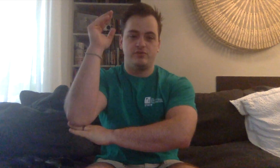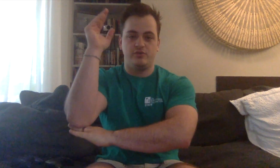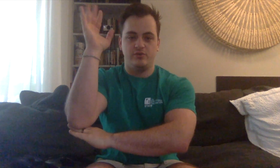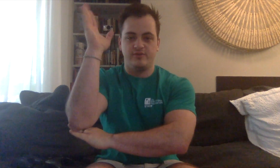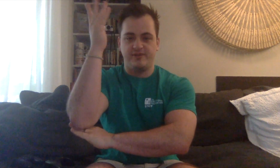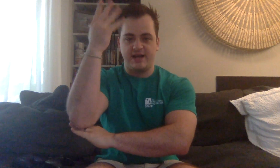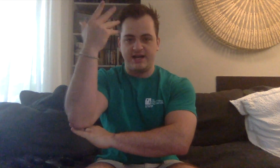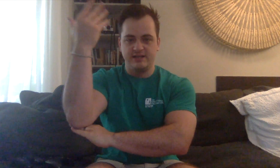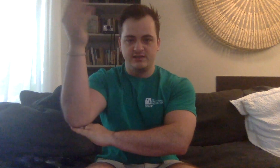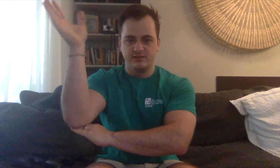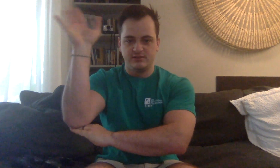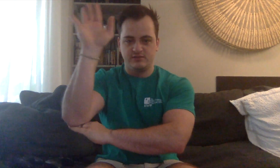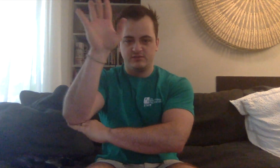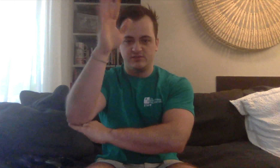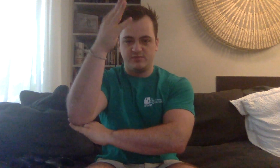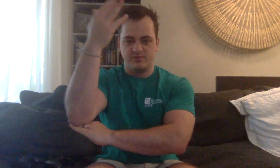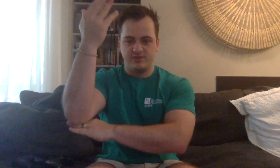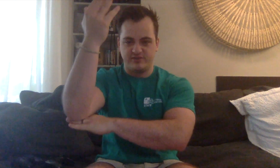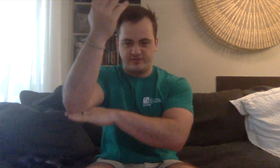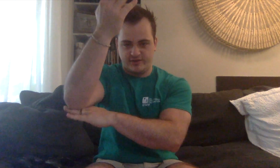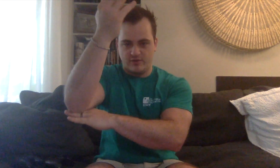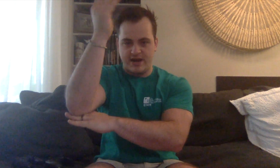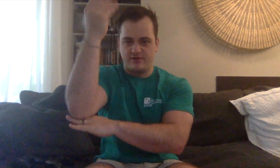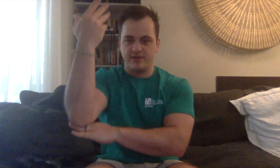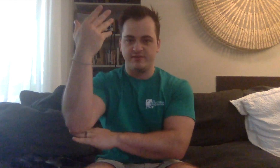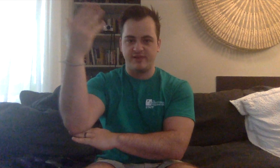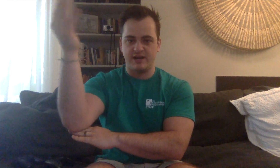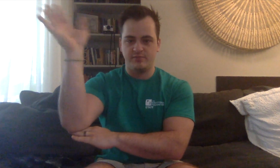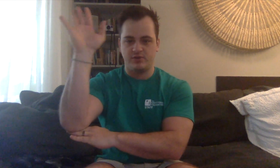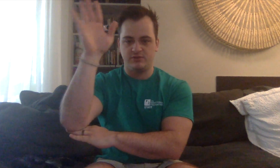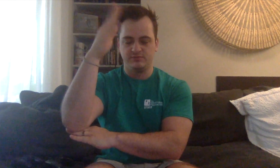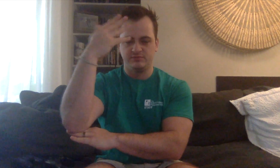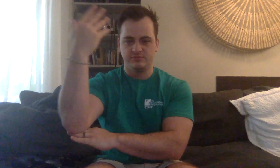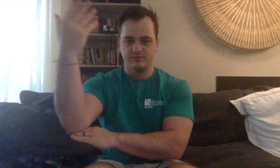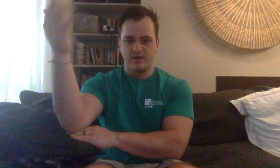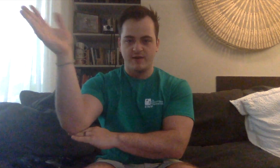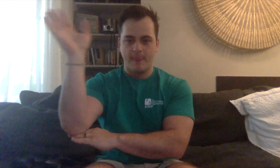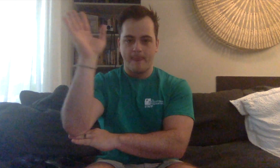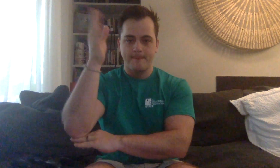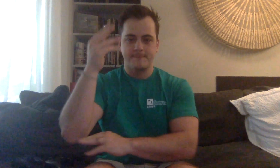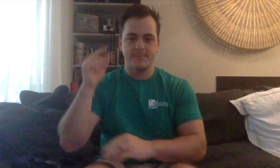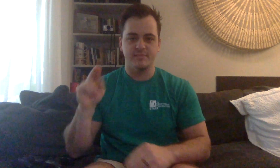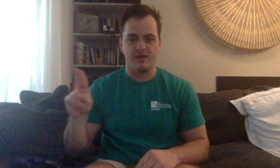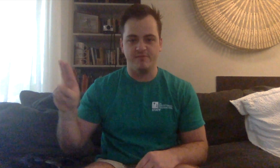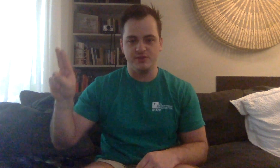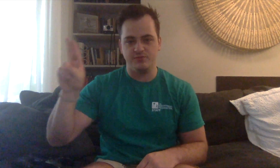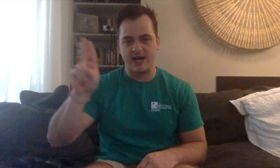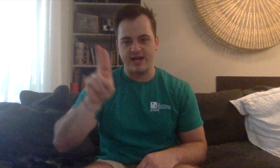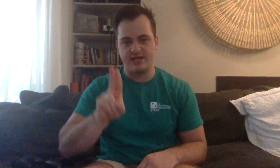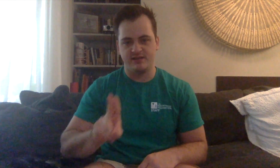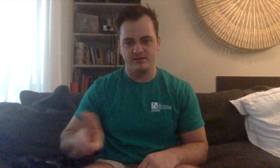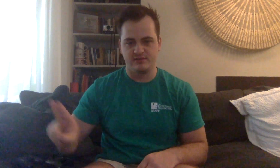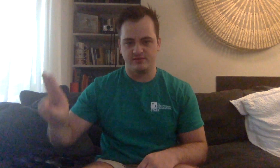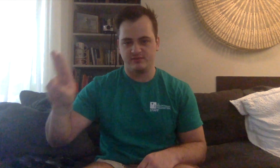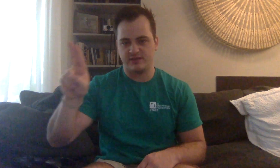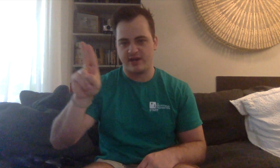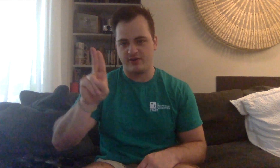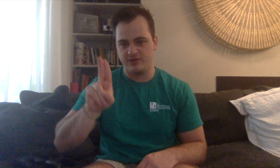to the flag. Remember, it's just the ground and the flagpole of the United, got our U's